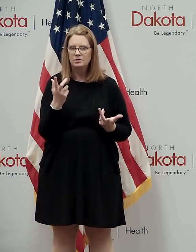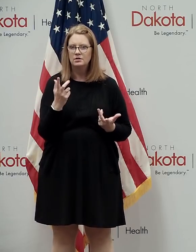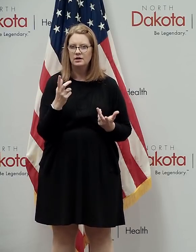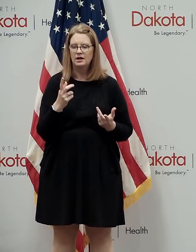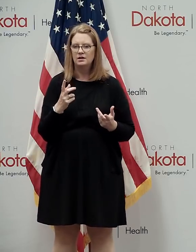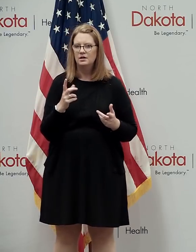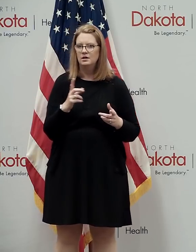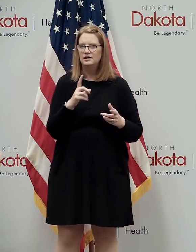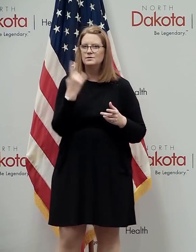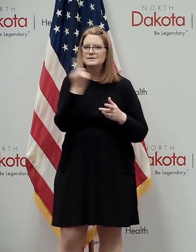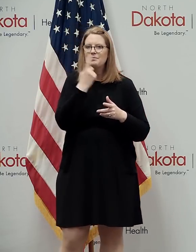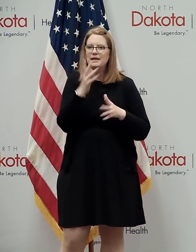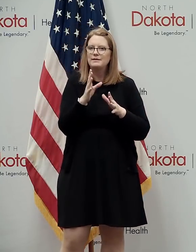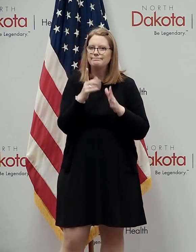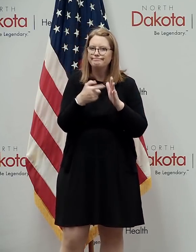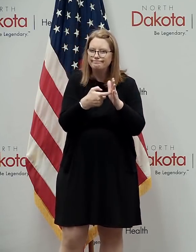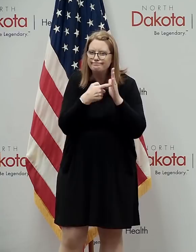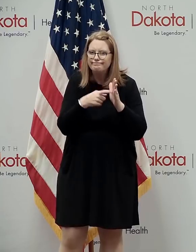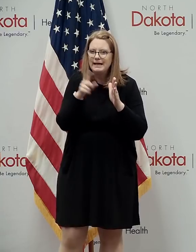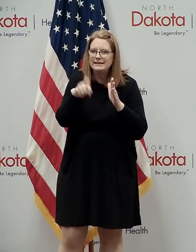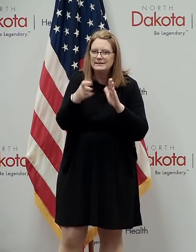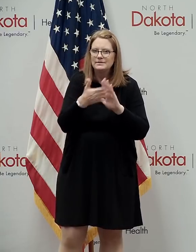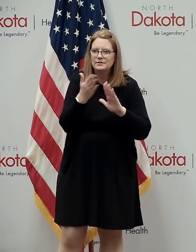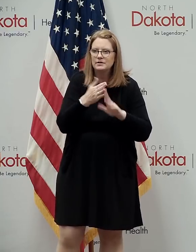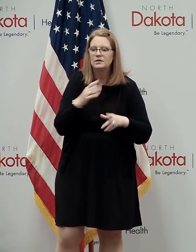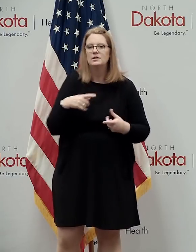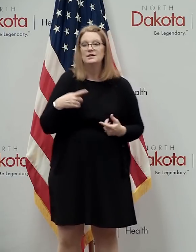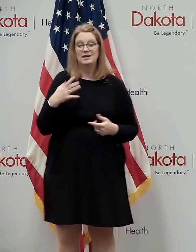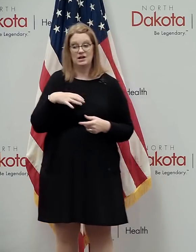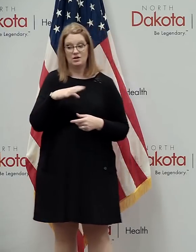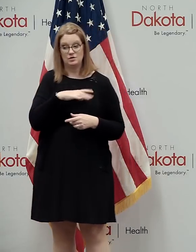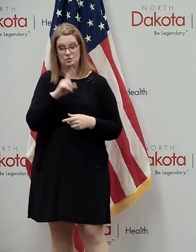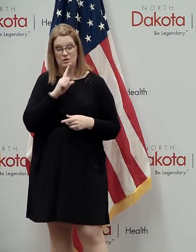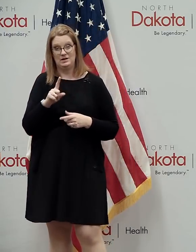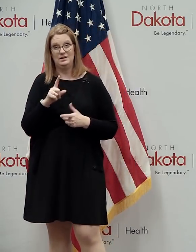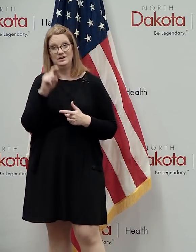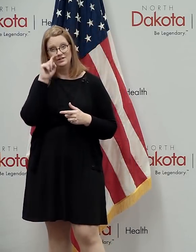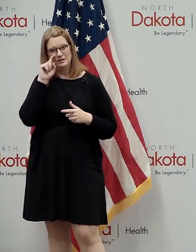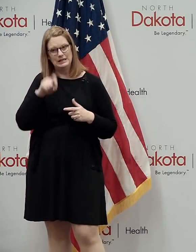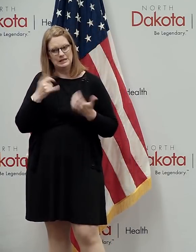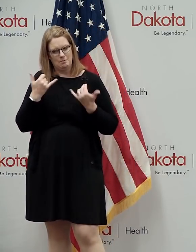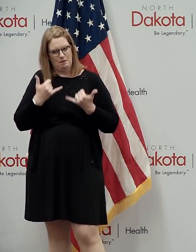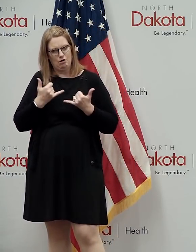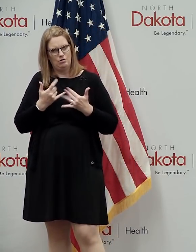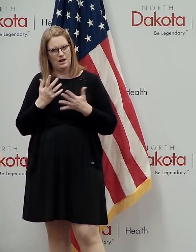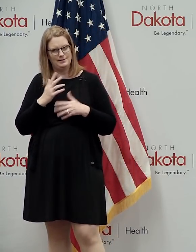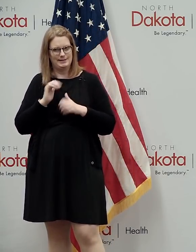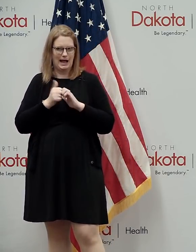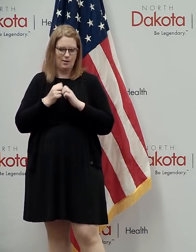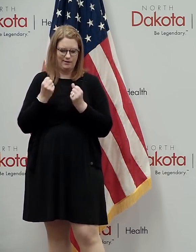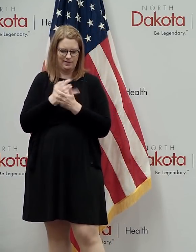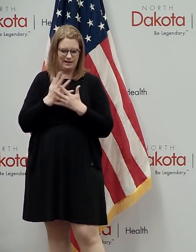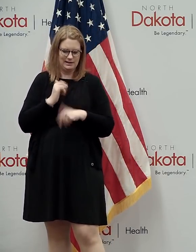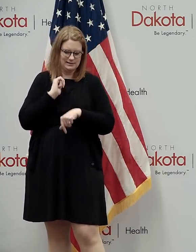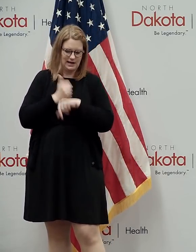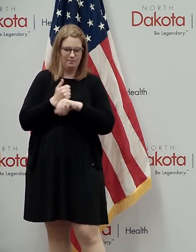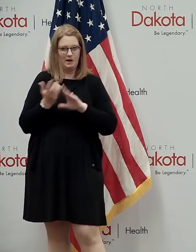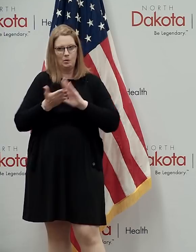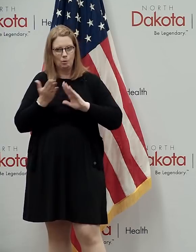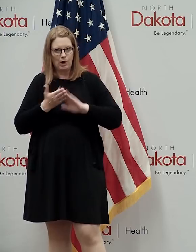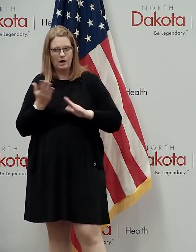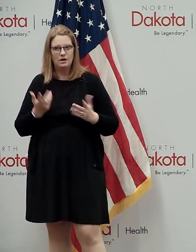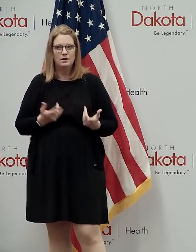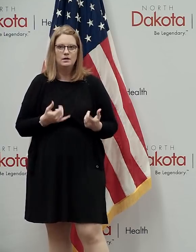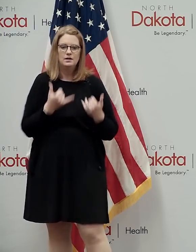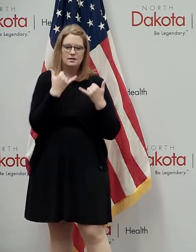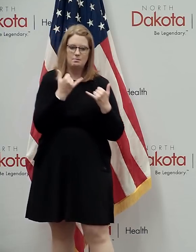infrastructure. Federal Congress is always talking about, we got to pass an infrastructure bill because we got to modernize our infrastructure. You take one of the most modern and most